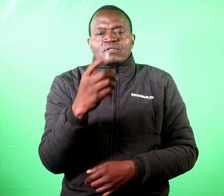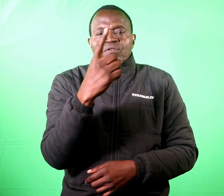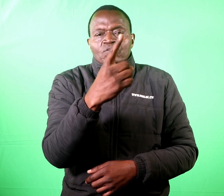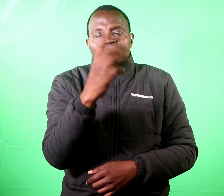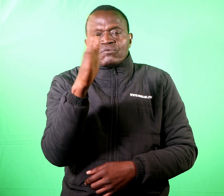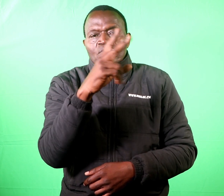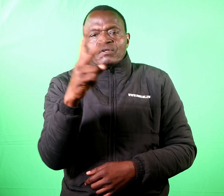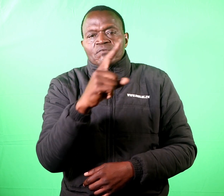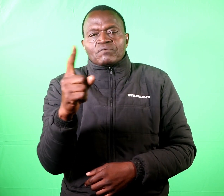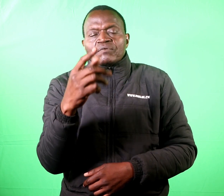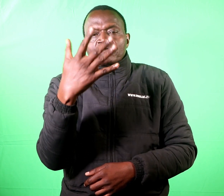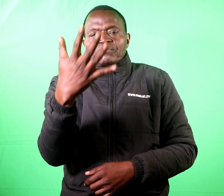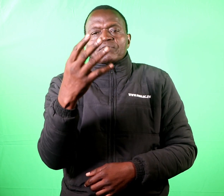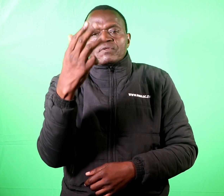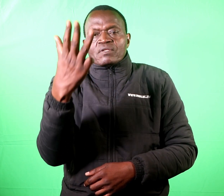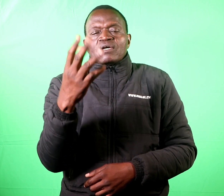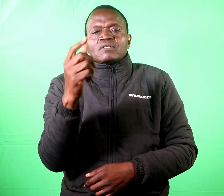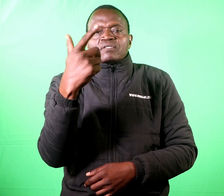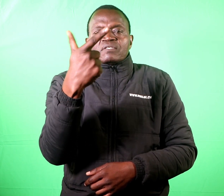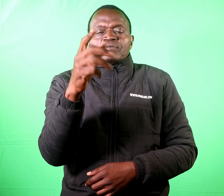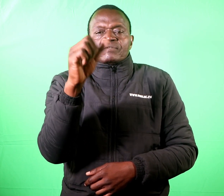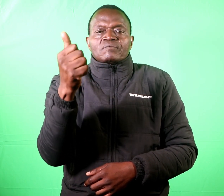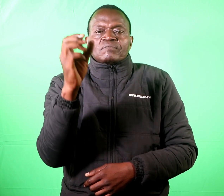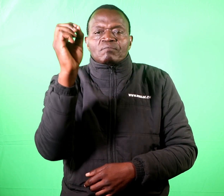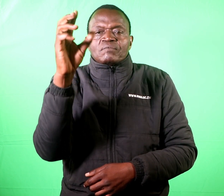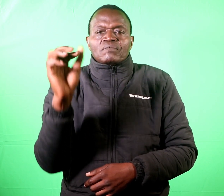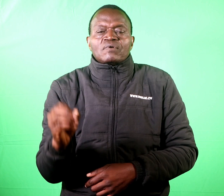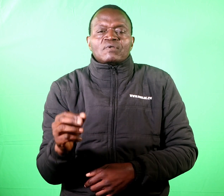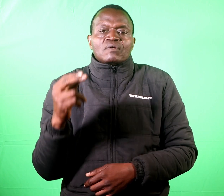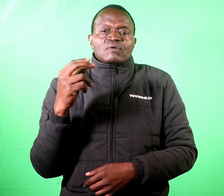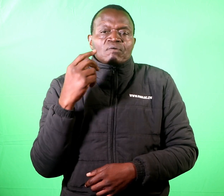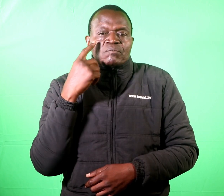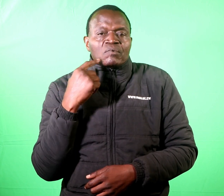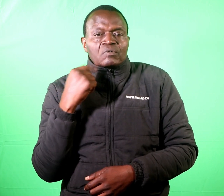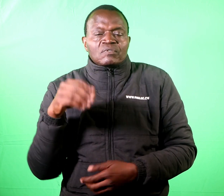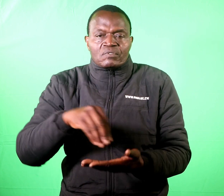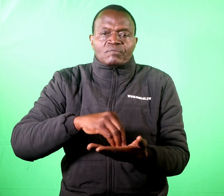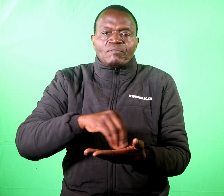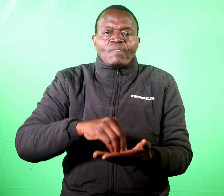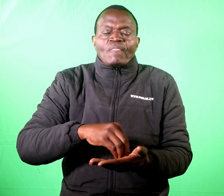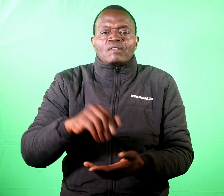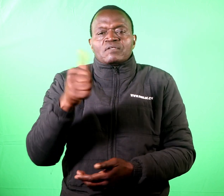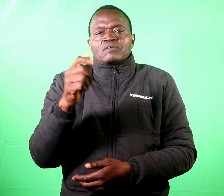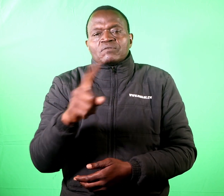months, 76%, Mashonaland Central, 6 to 11